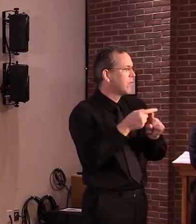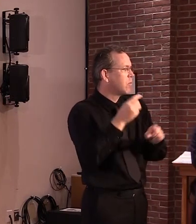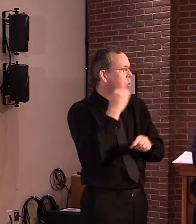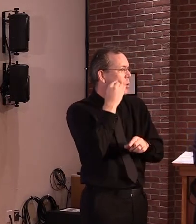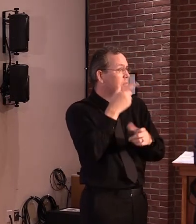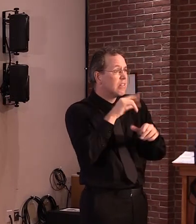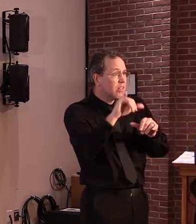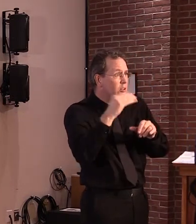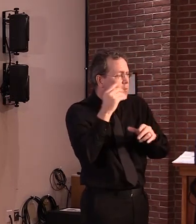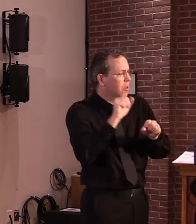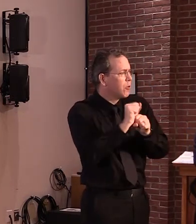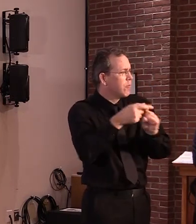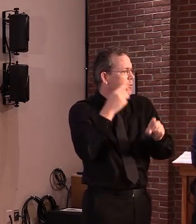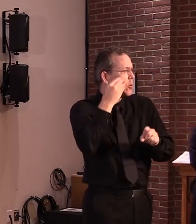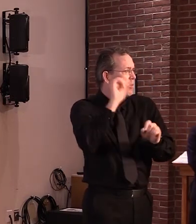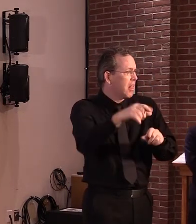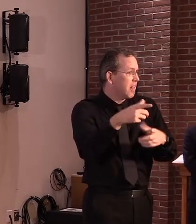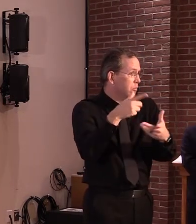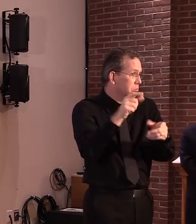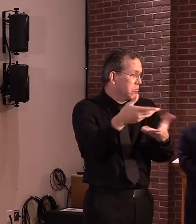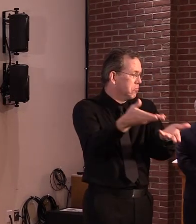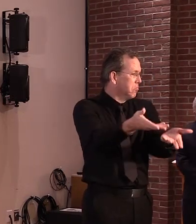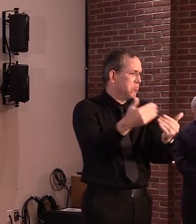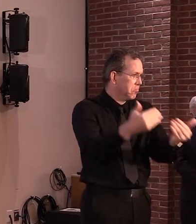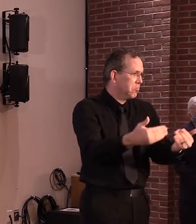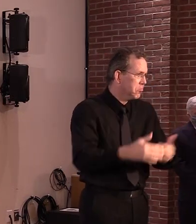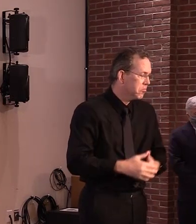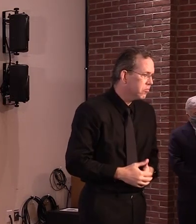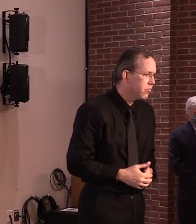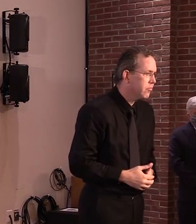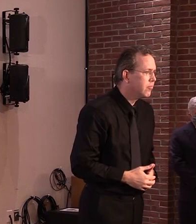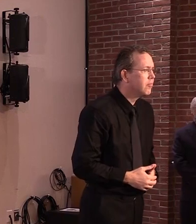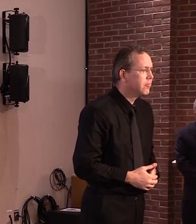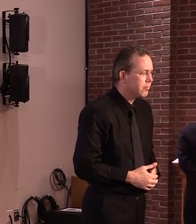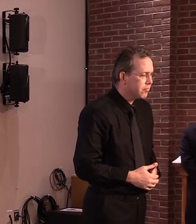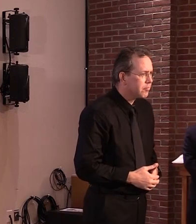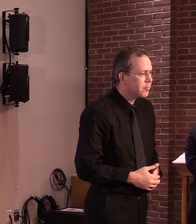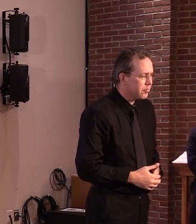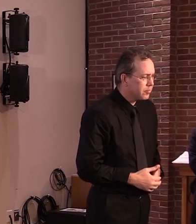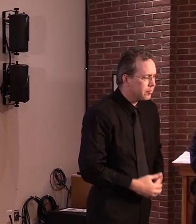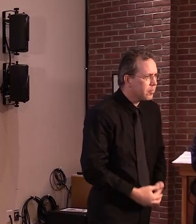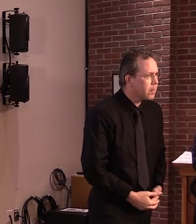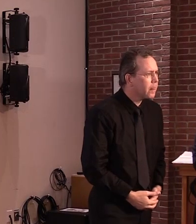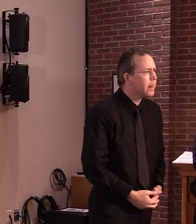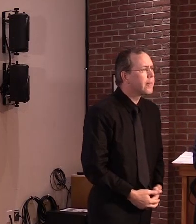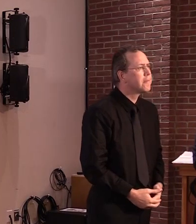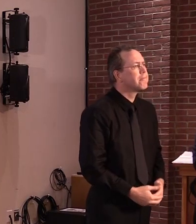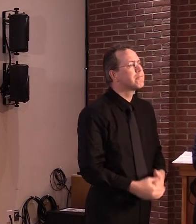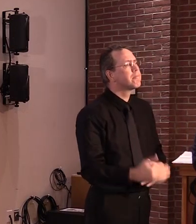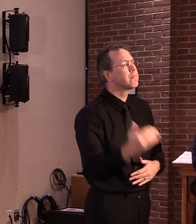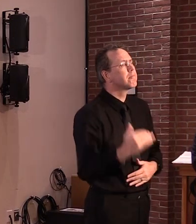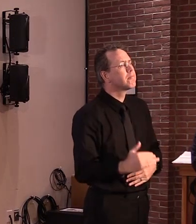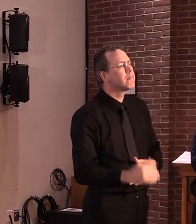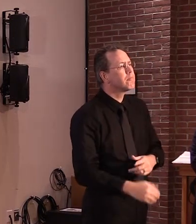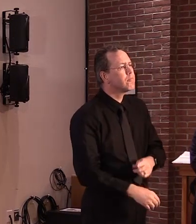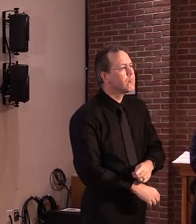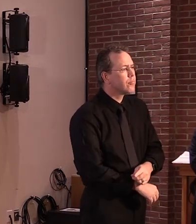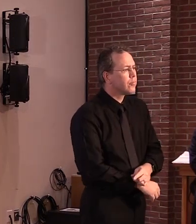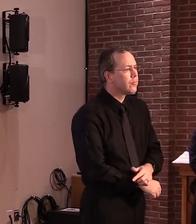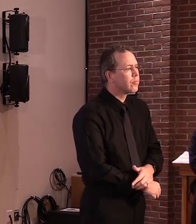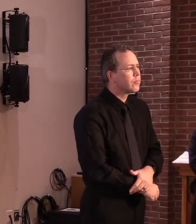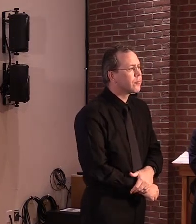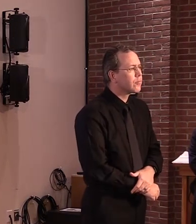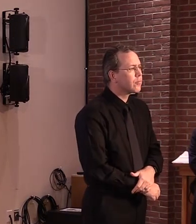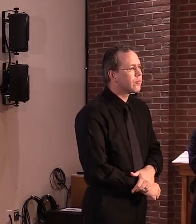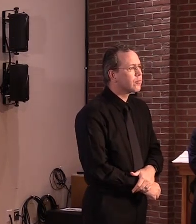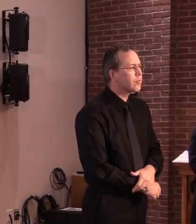Daily Express. Yes, good morning. When the salons open next week, is it going to be business as usual, or are there going to be new